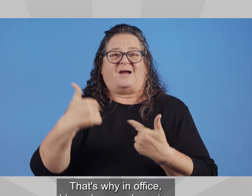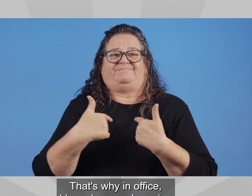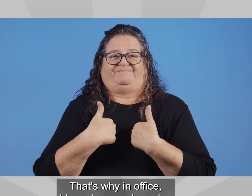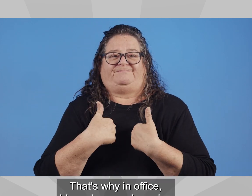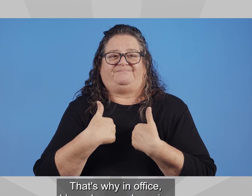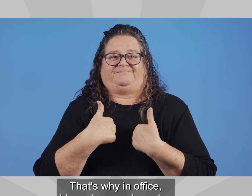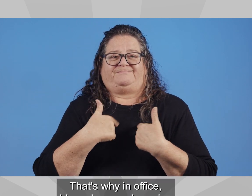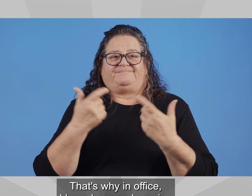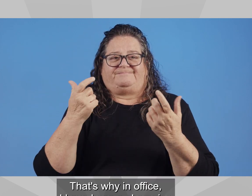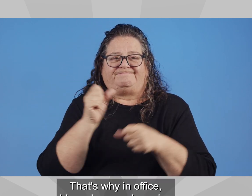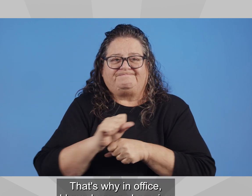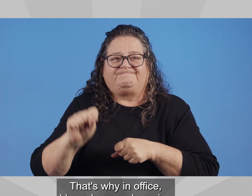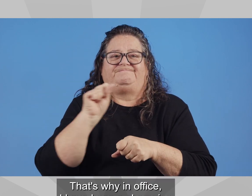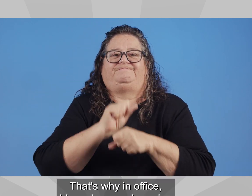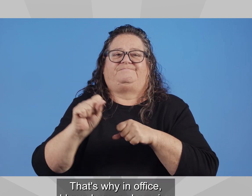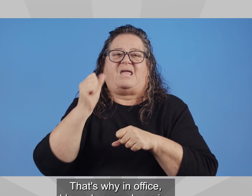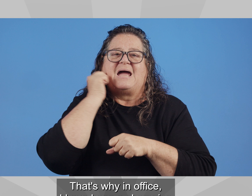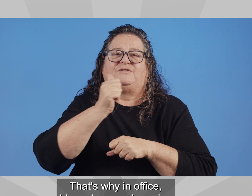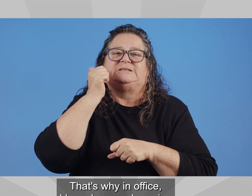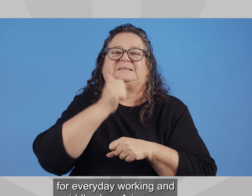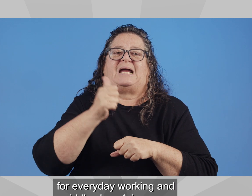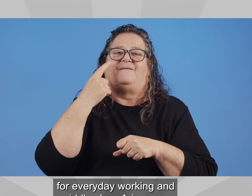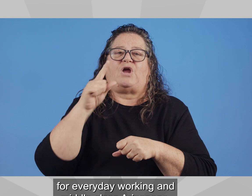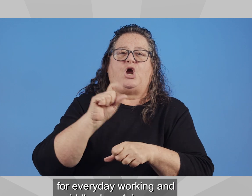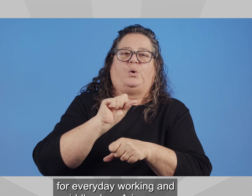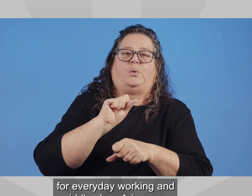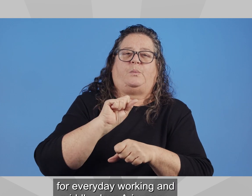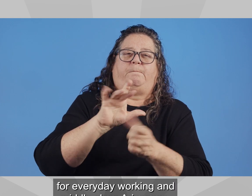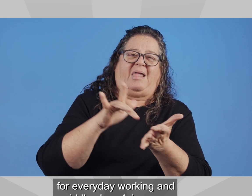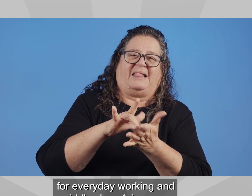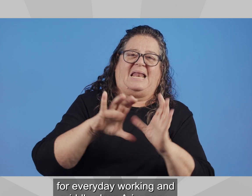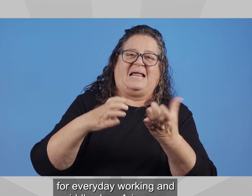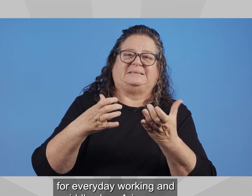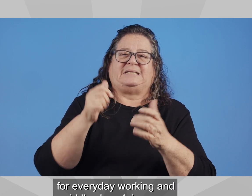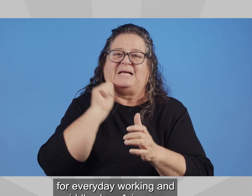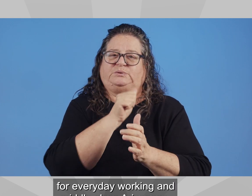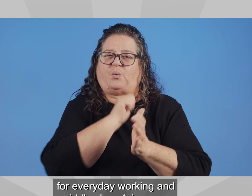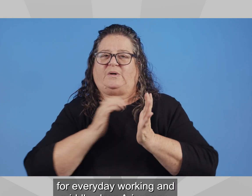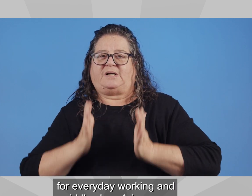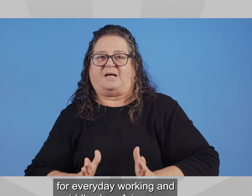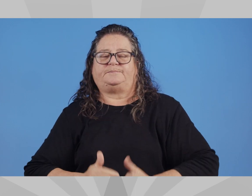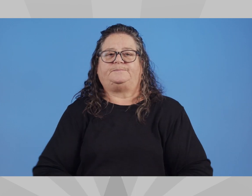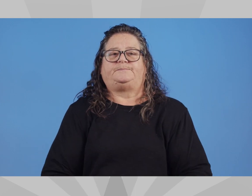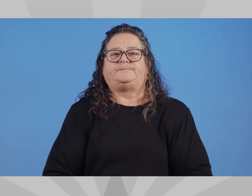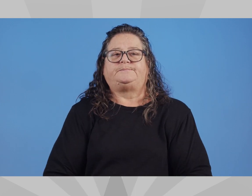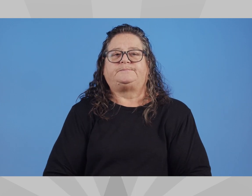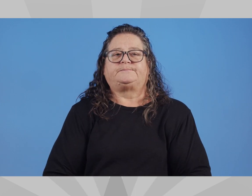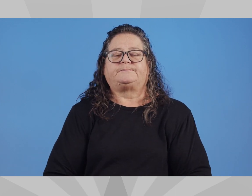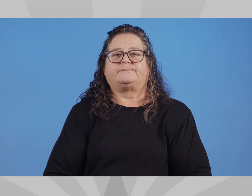That's why, in office, I have been a champion for everyday working and middle-class Arizonans.